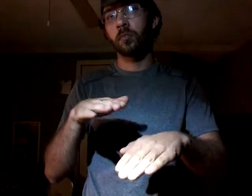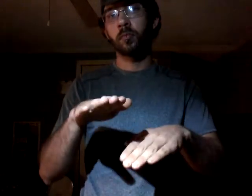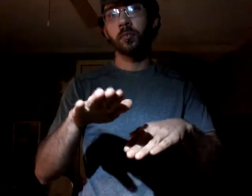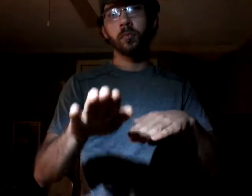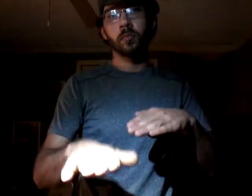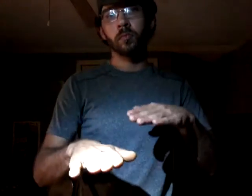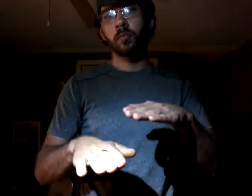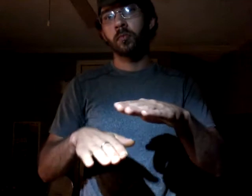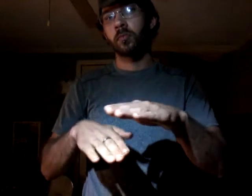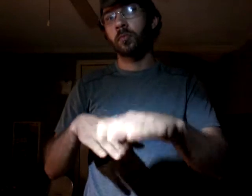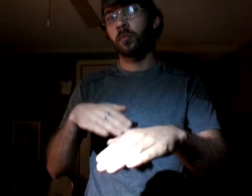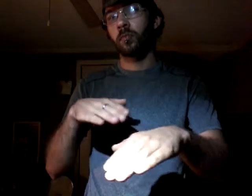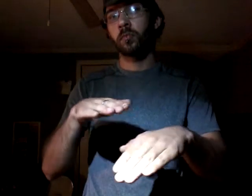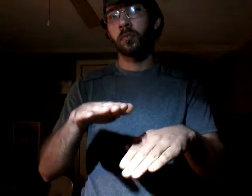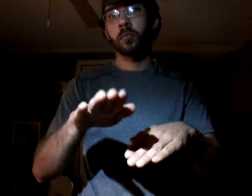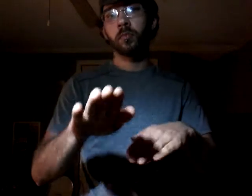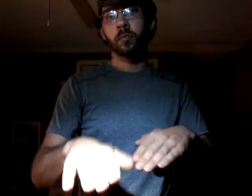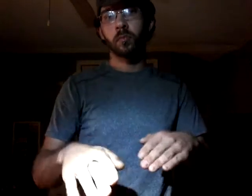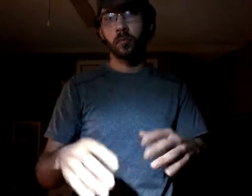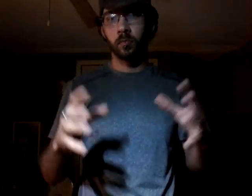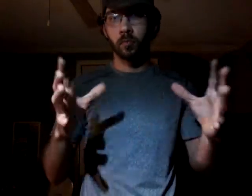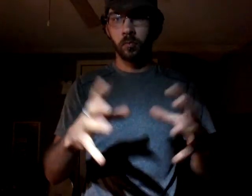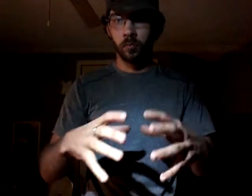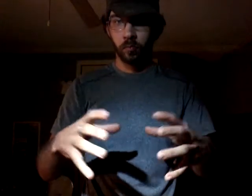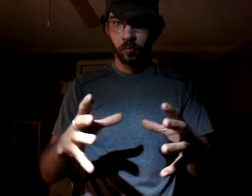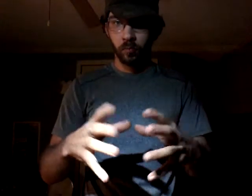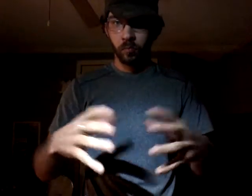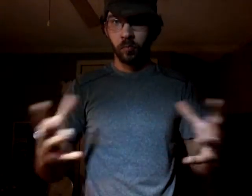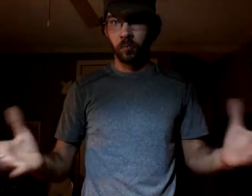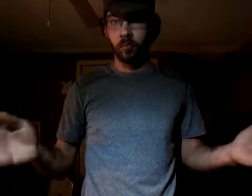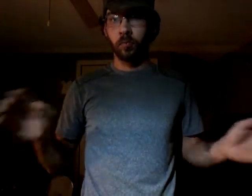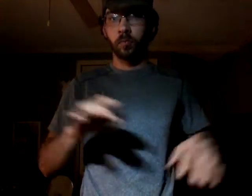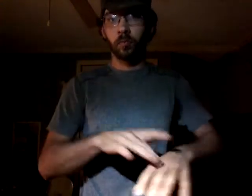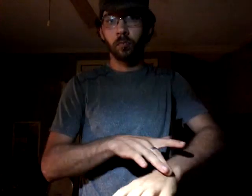no we go,